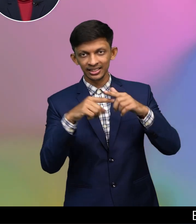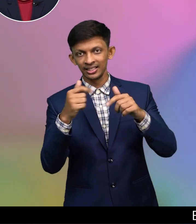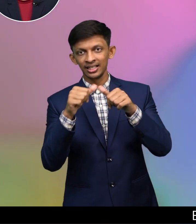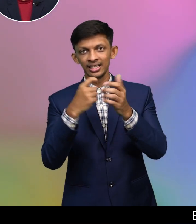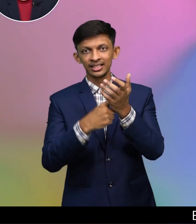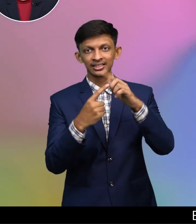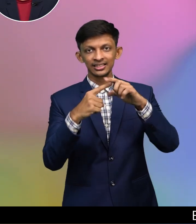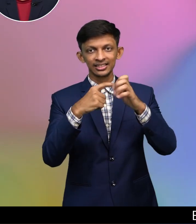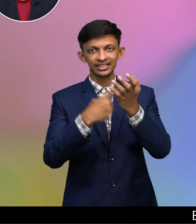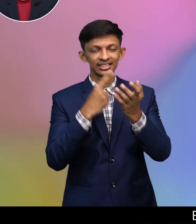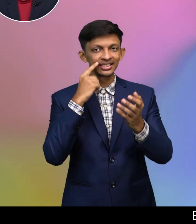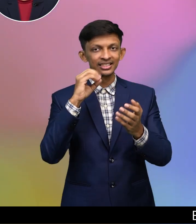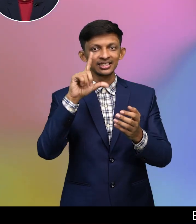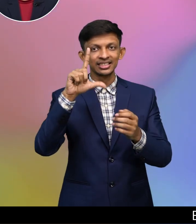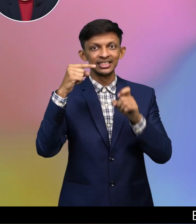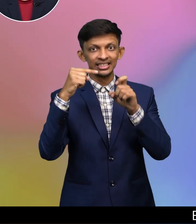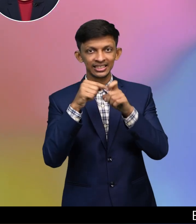Keywords: